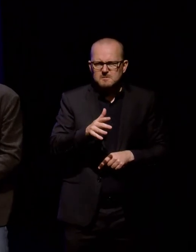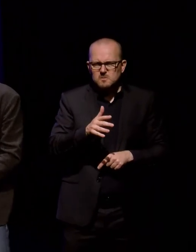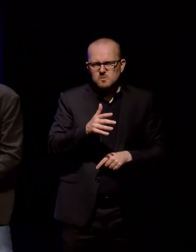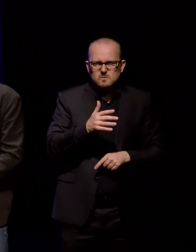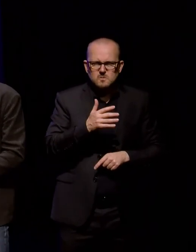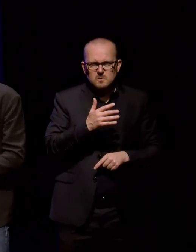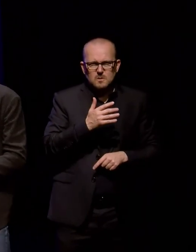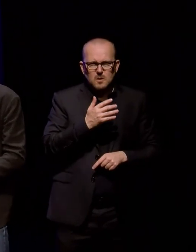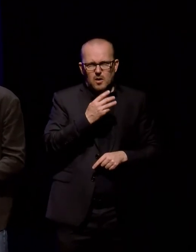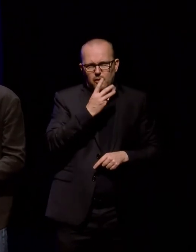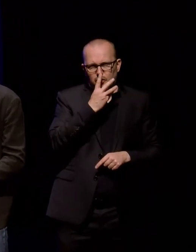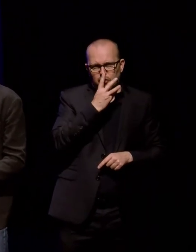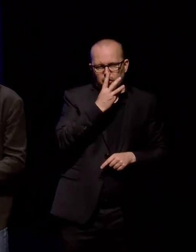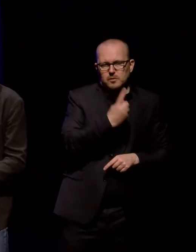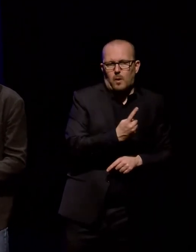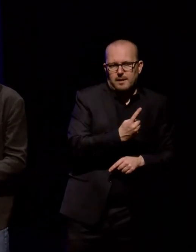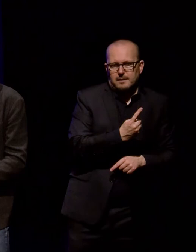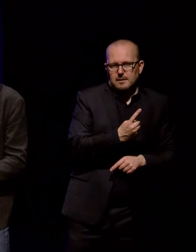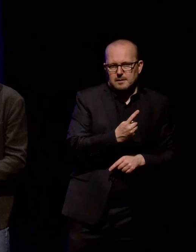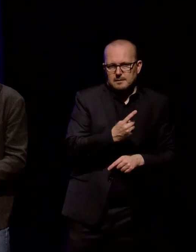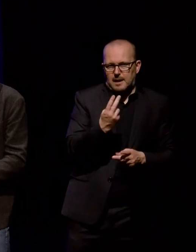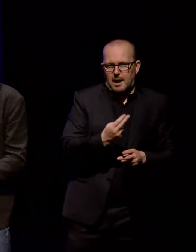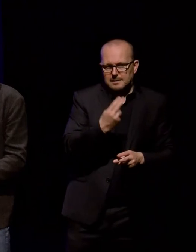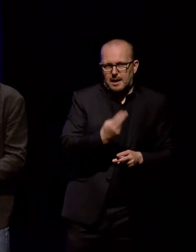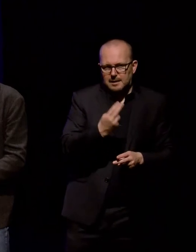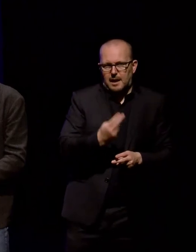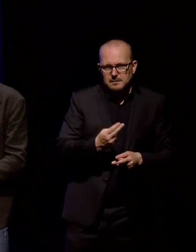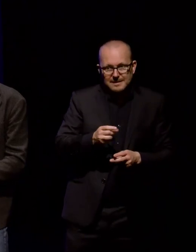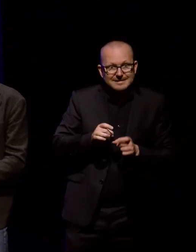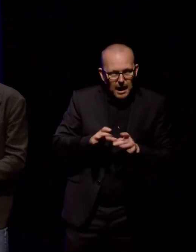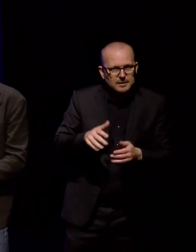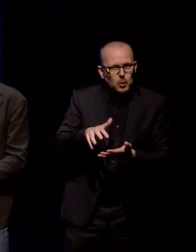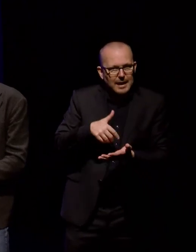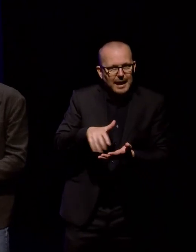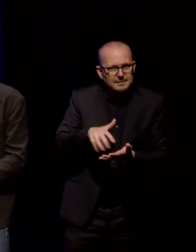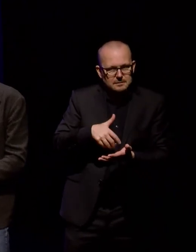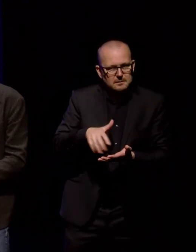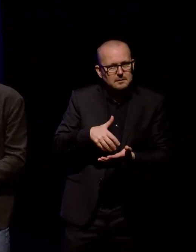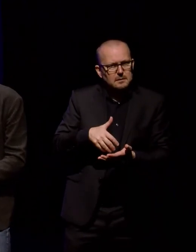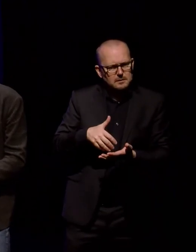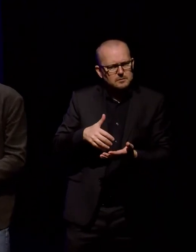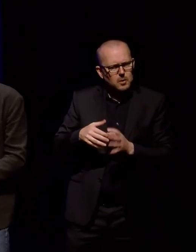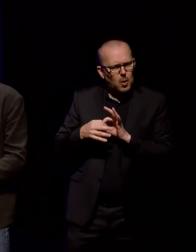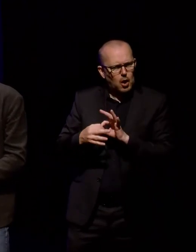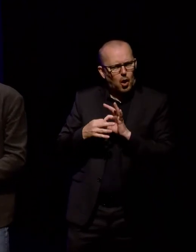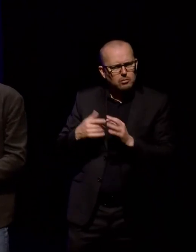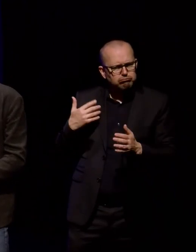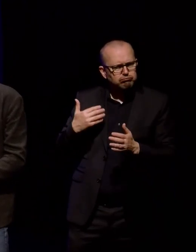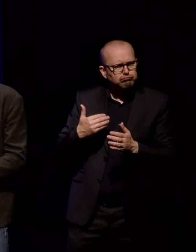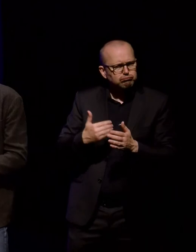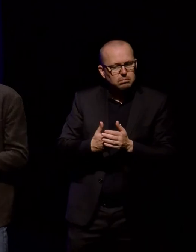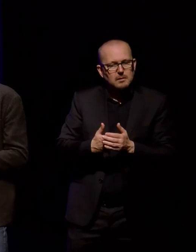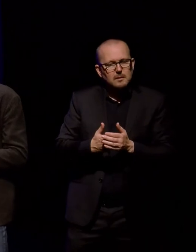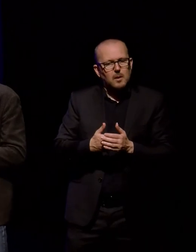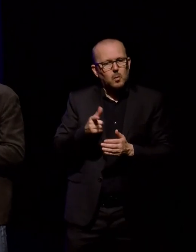83, so he would be 31. And so this long kind of a relation with contemporary art